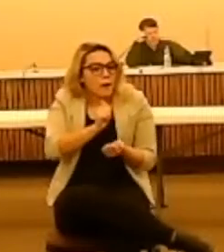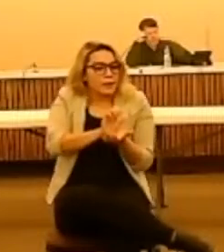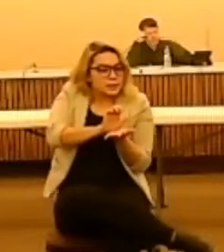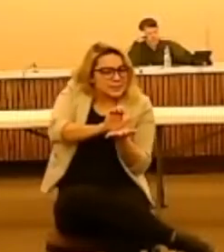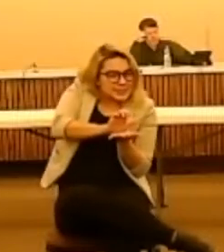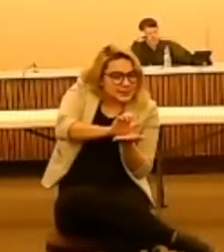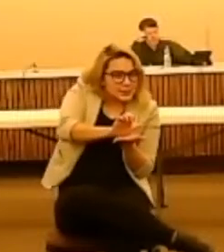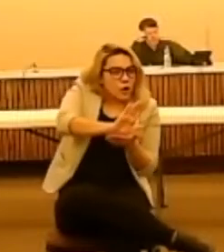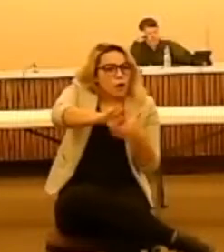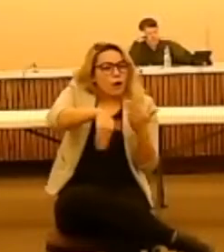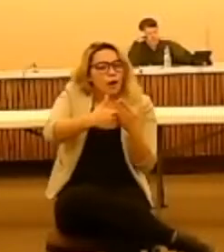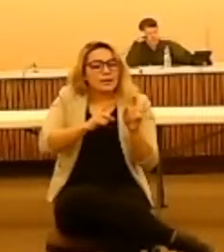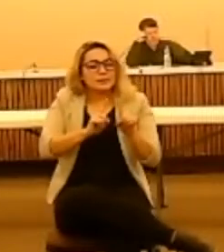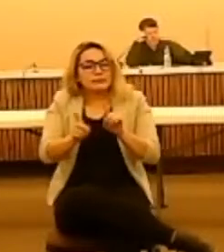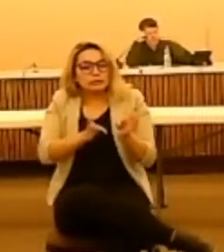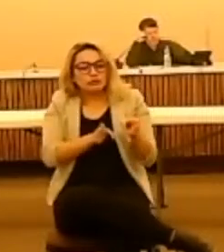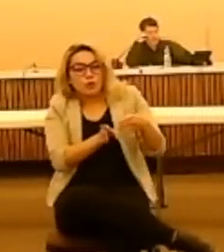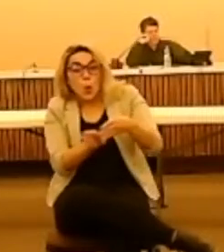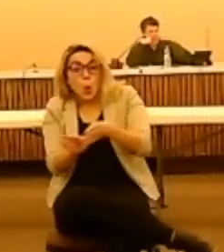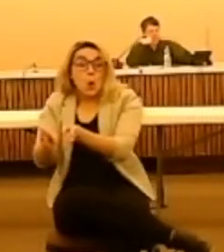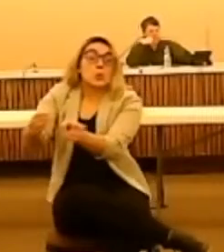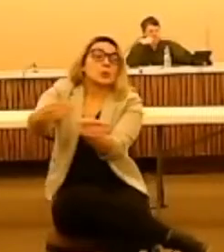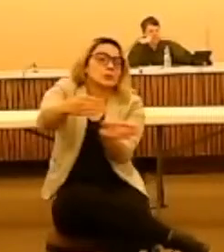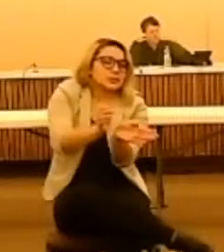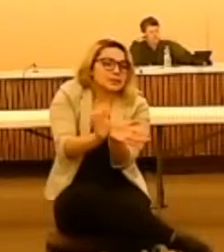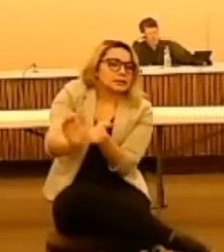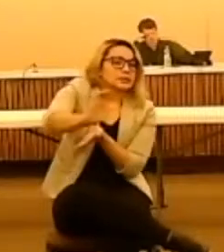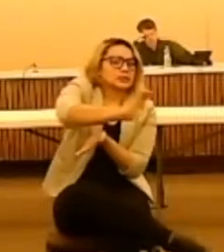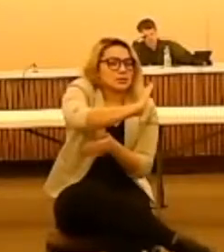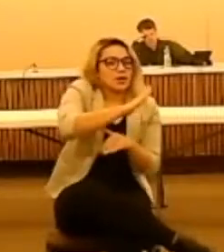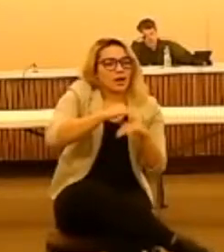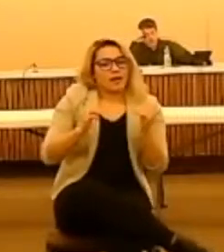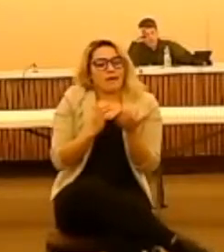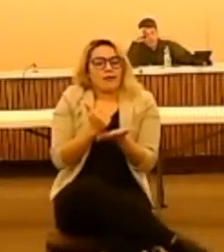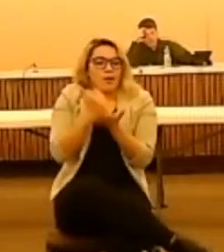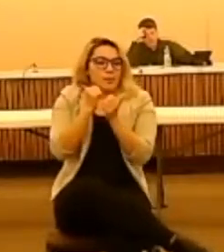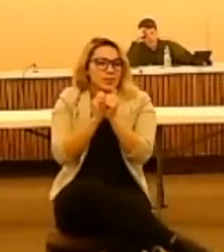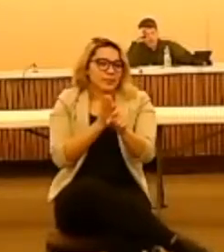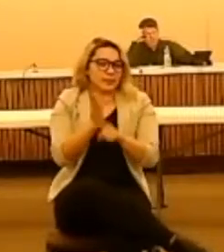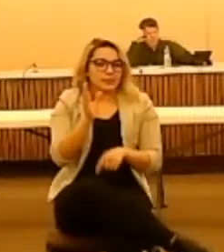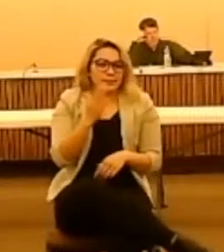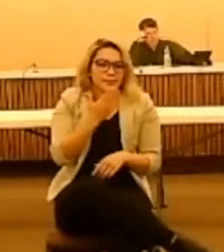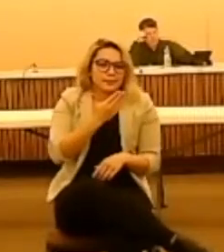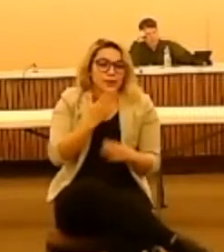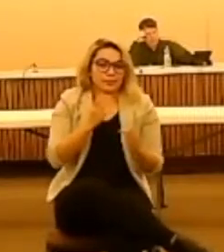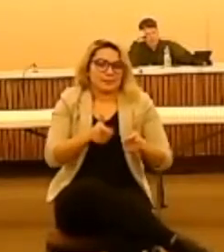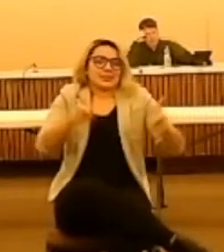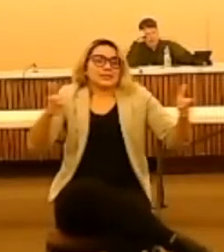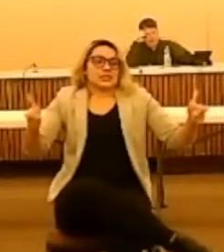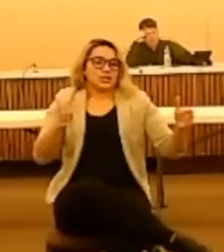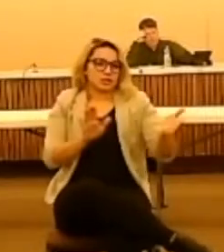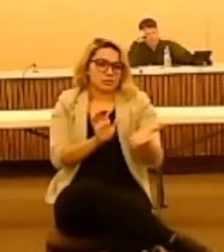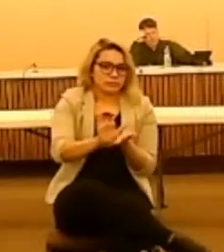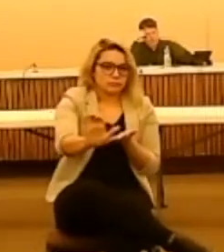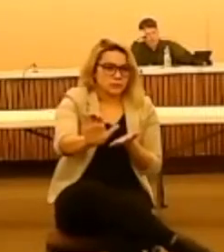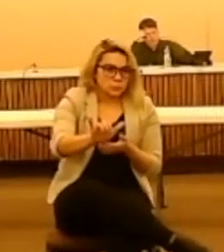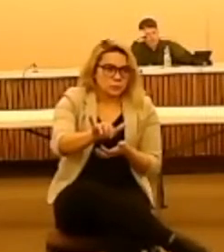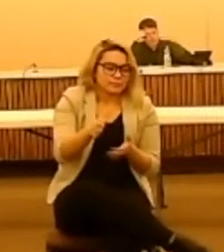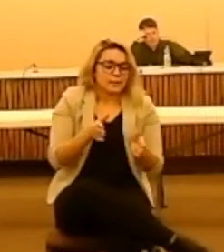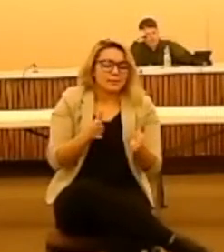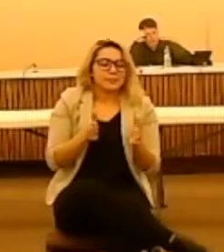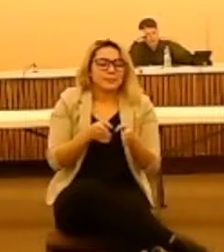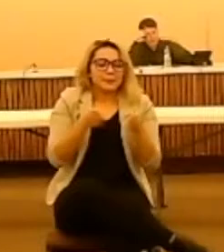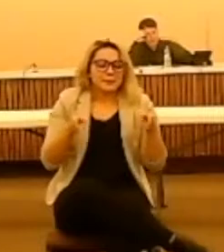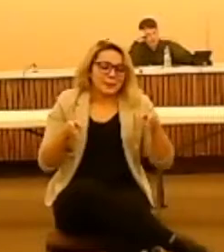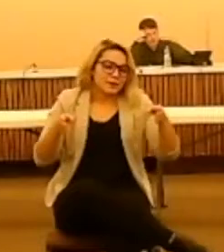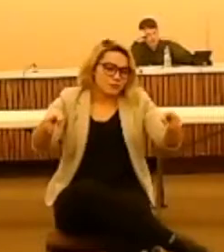freeing up the heavy duty truck for the main roads. Right. Yeah. I will note that when they did the plow run earlier this